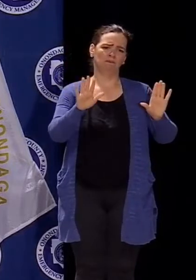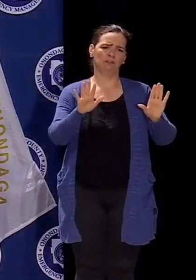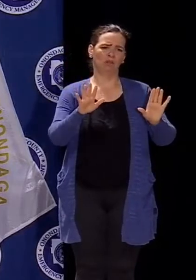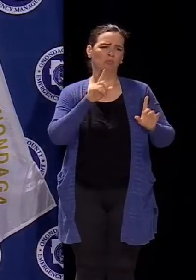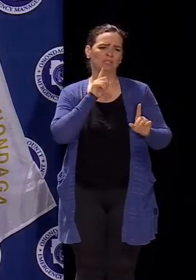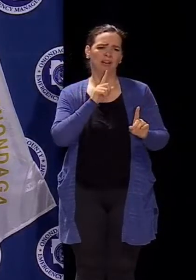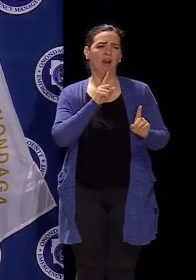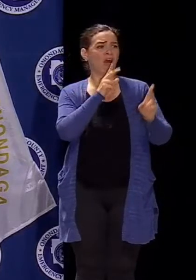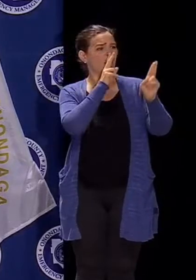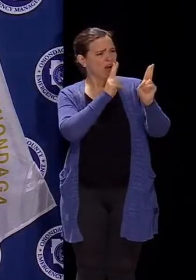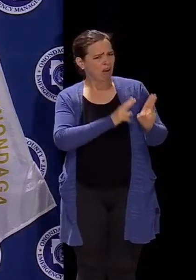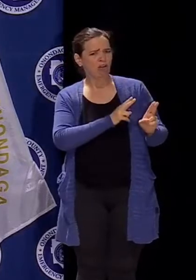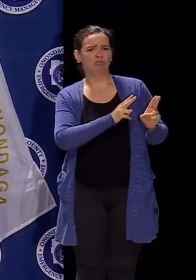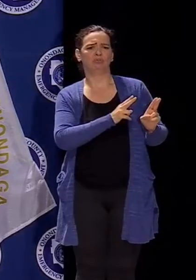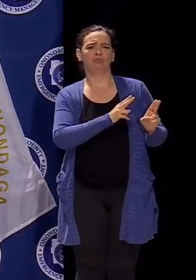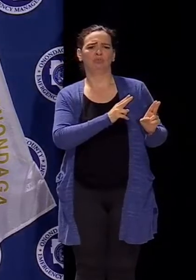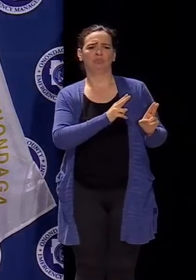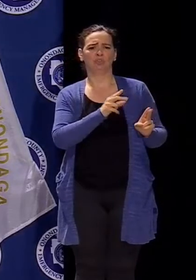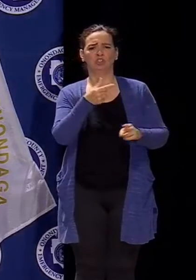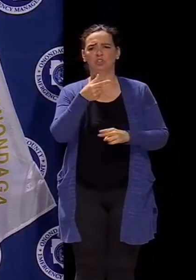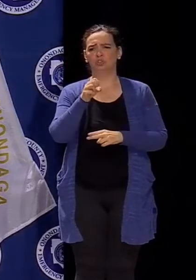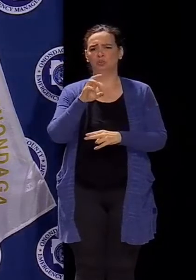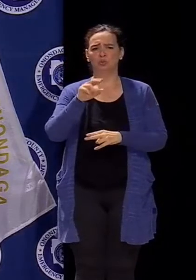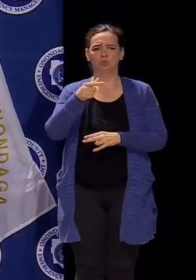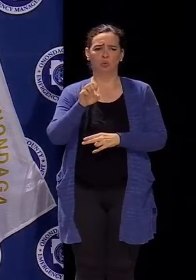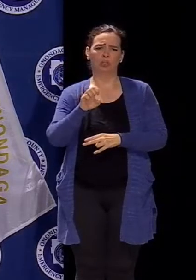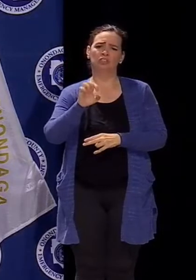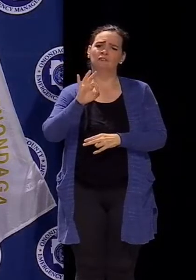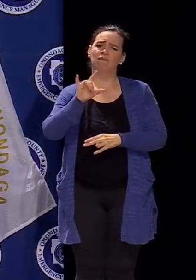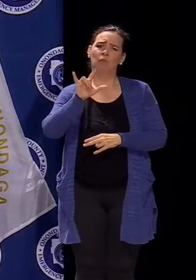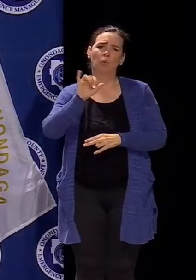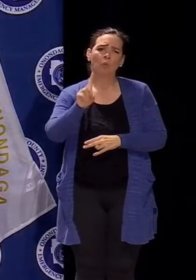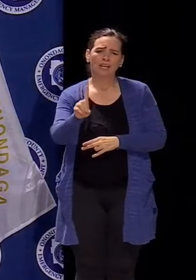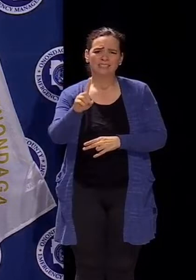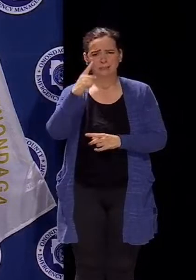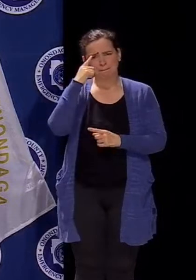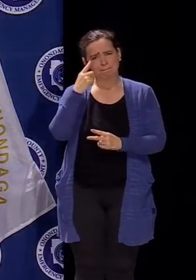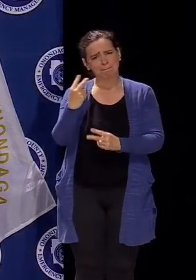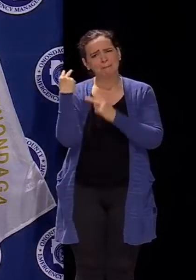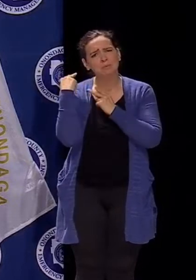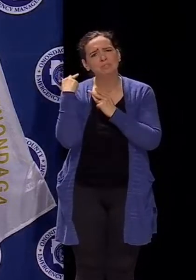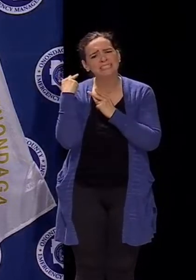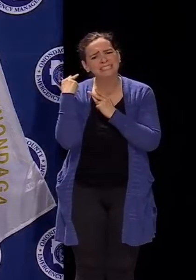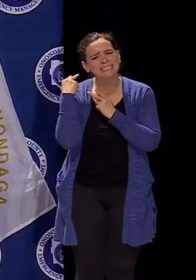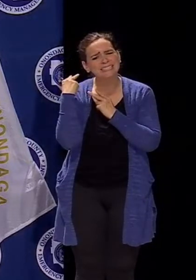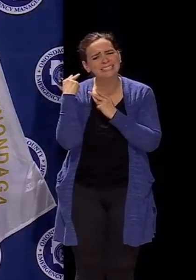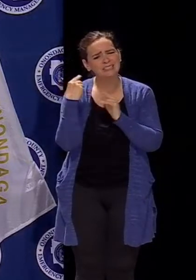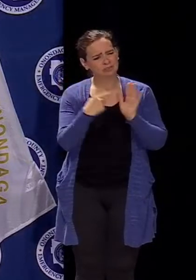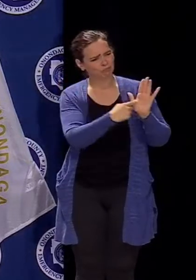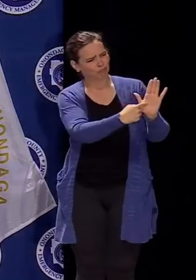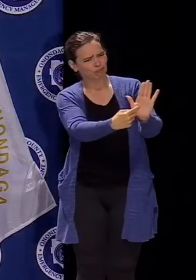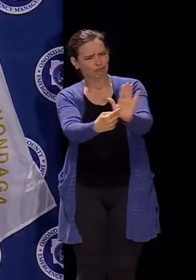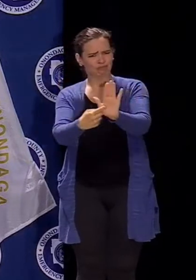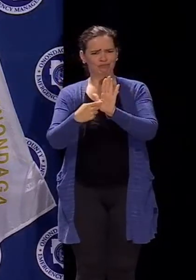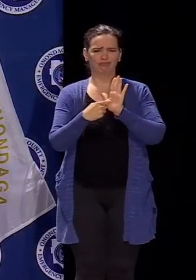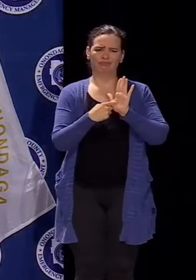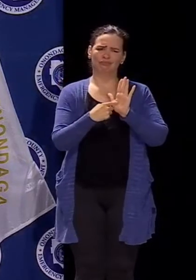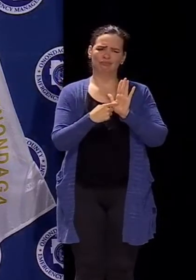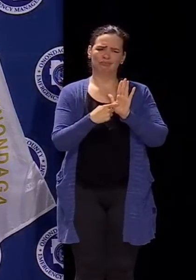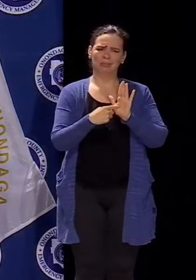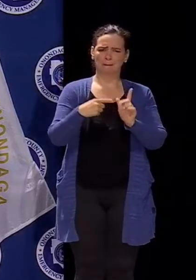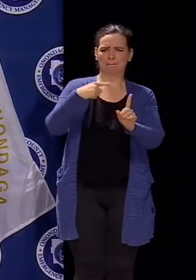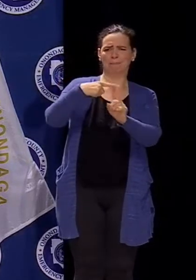Floyd and to really make a stand for positive change. And again, at the same time, our law